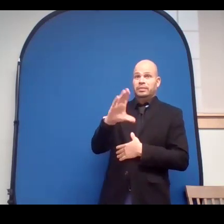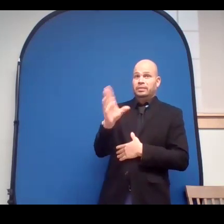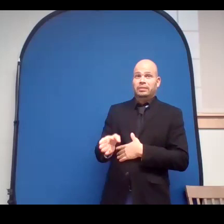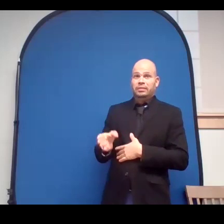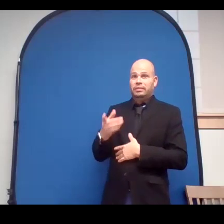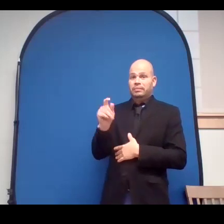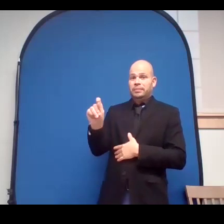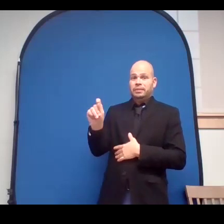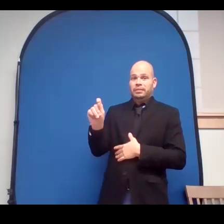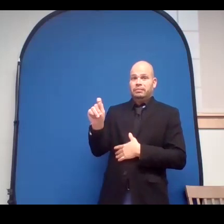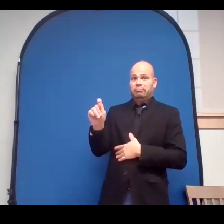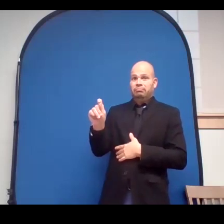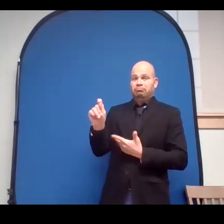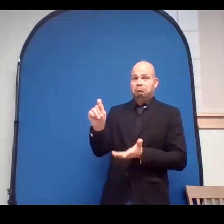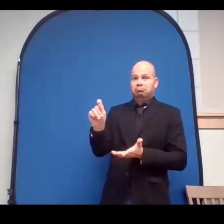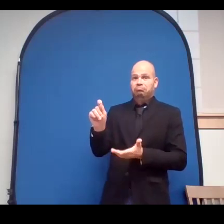Period. That's...